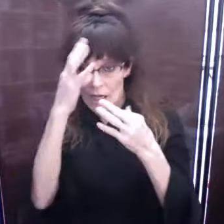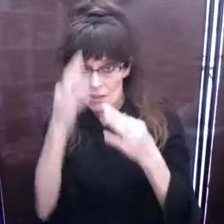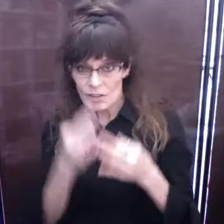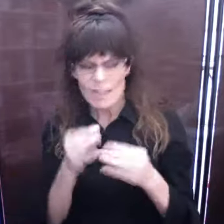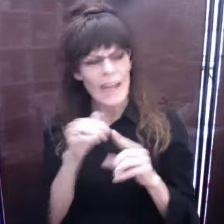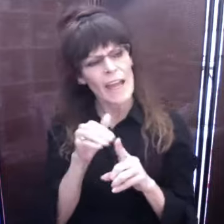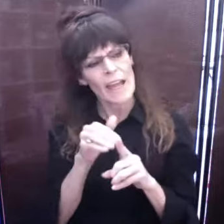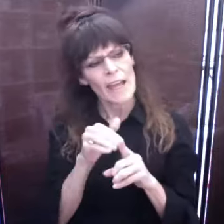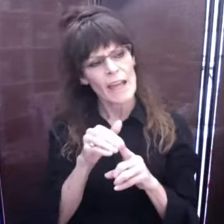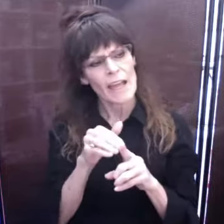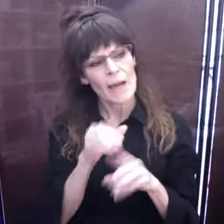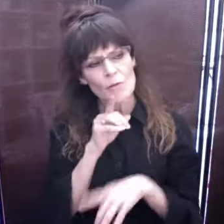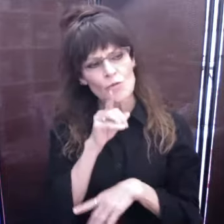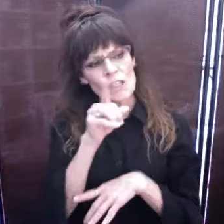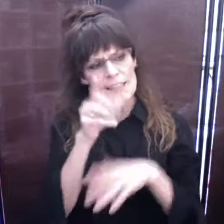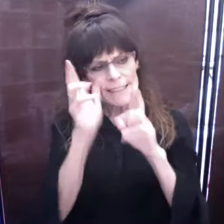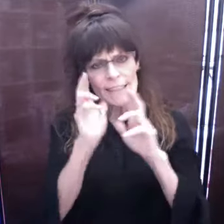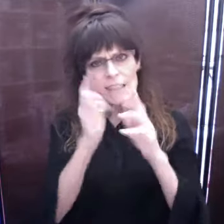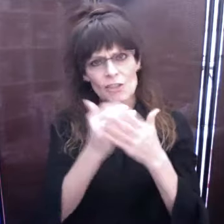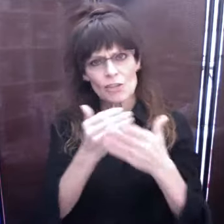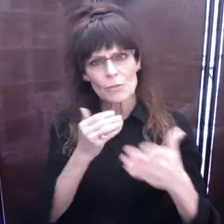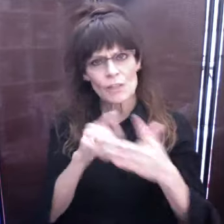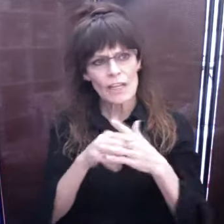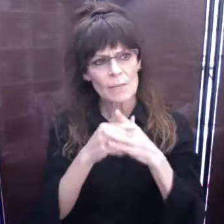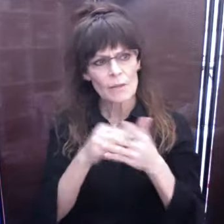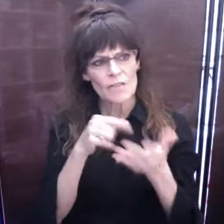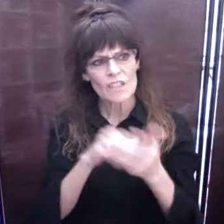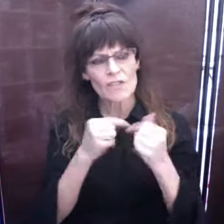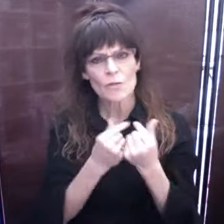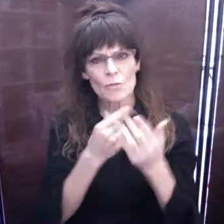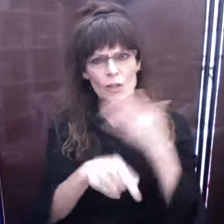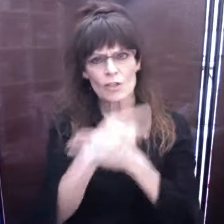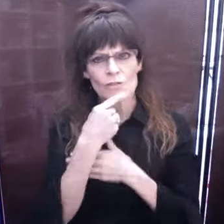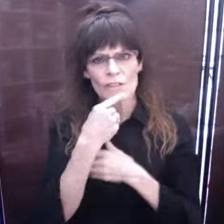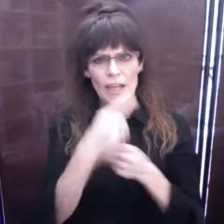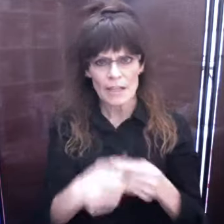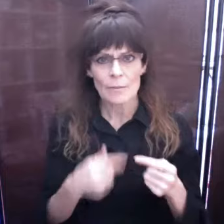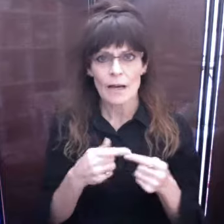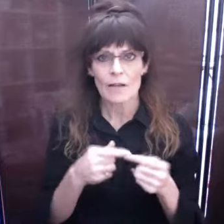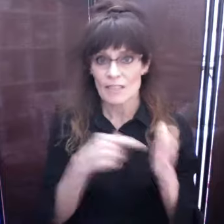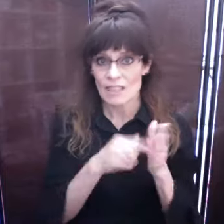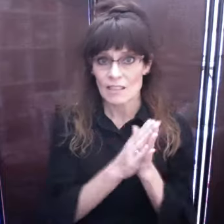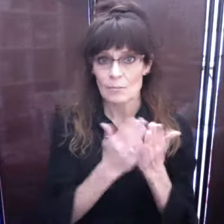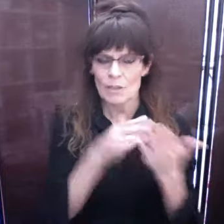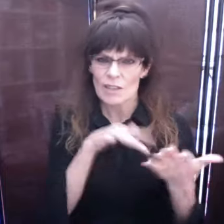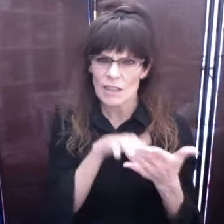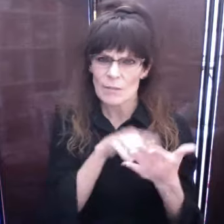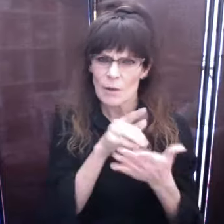was really listening to the preamble of this group. And what you said about, because this is a book study, but what you said about the obsession